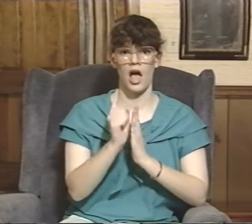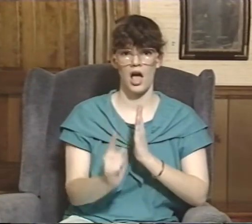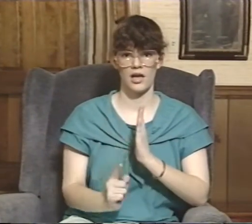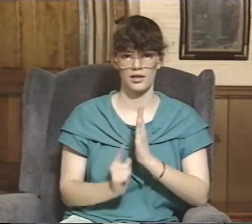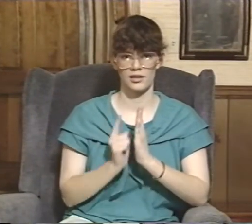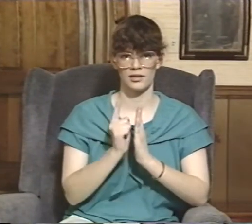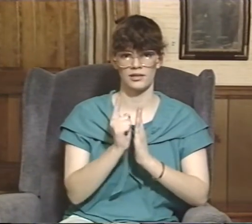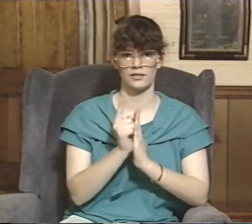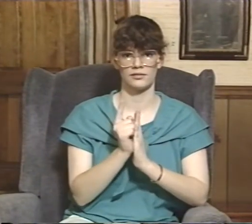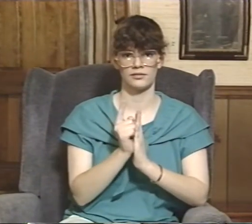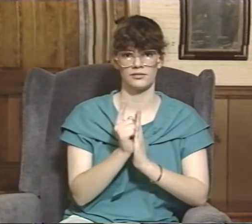Hour.